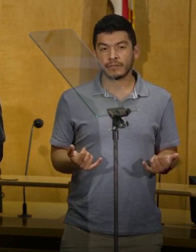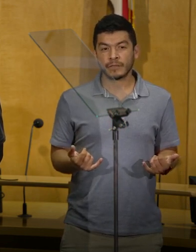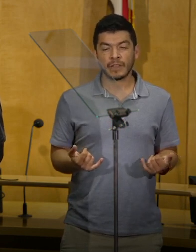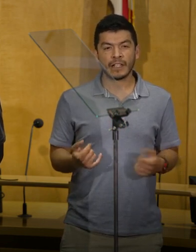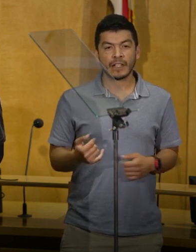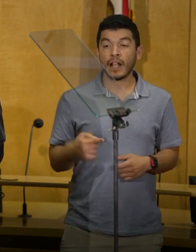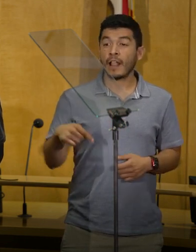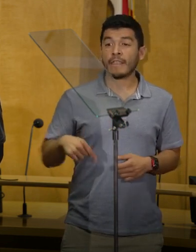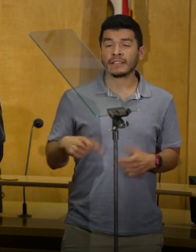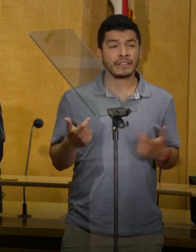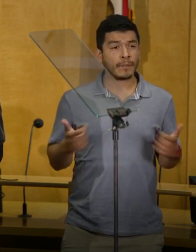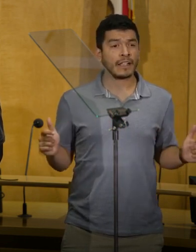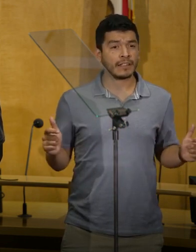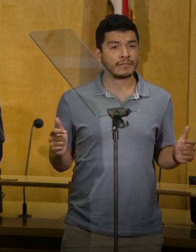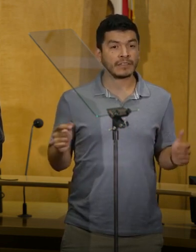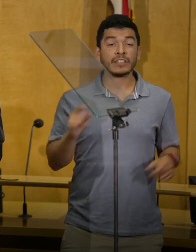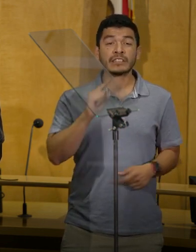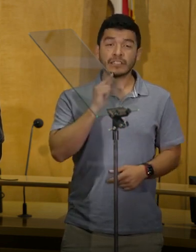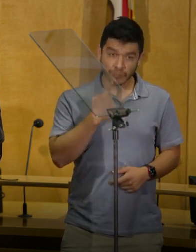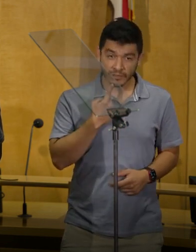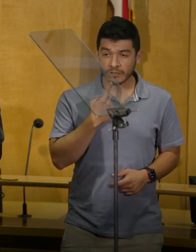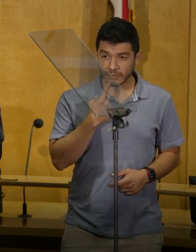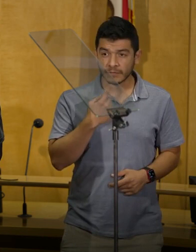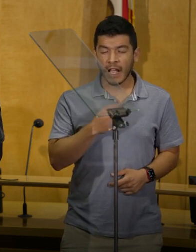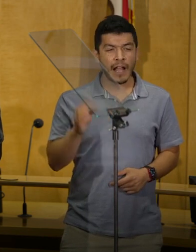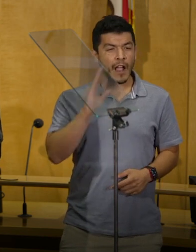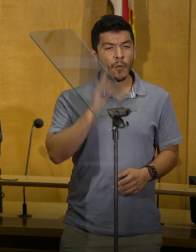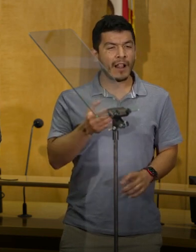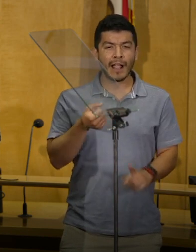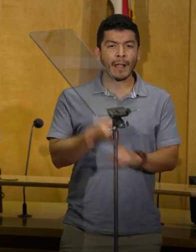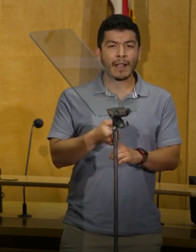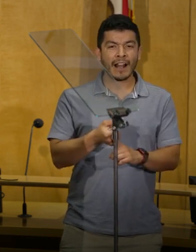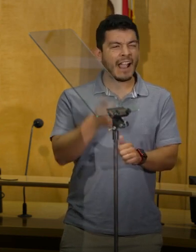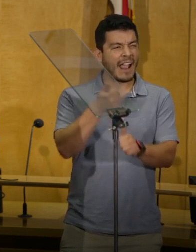This is major, it's really serious, and it's going to impact